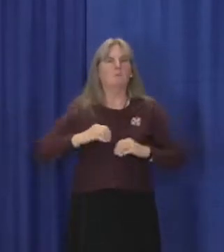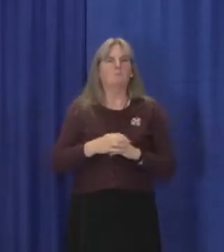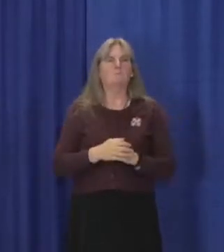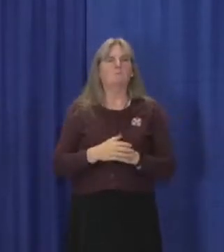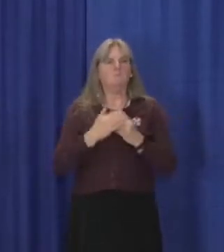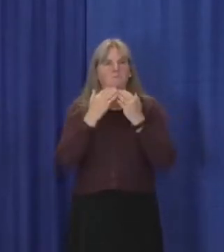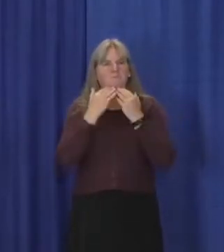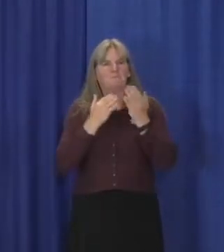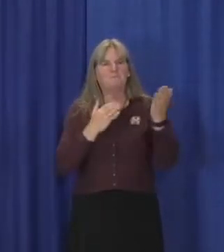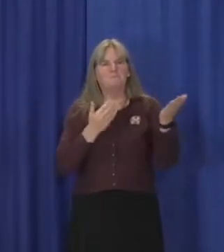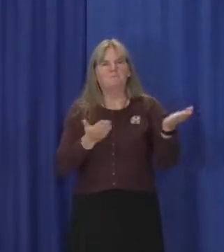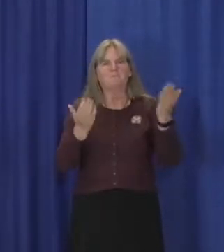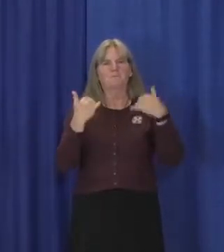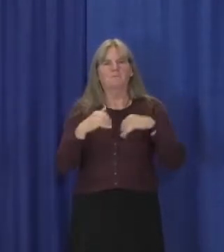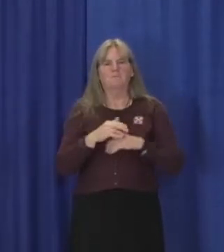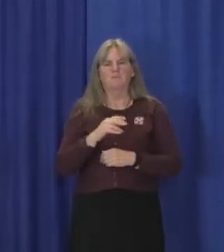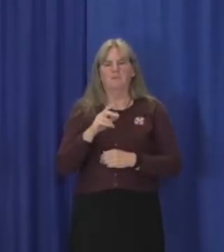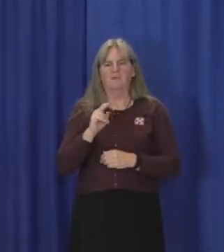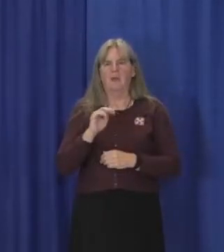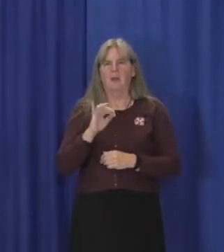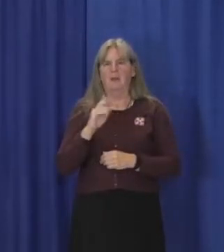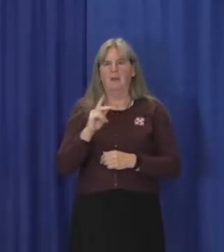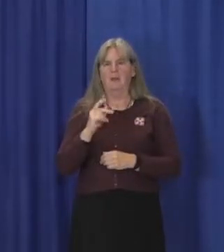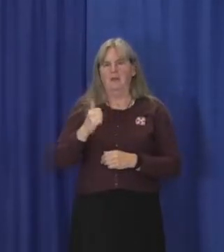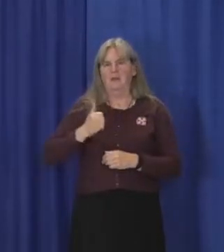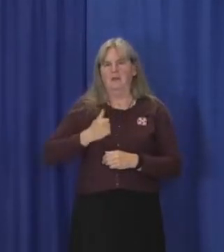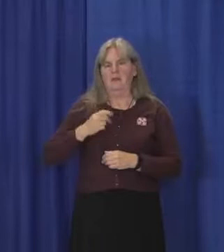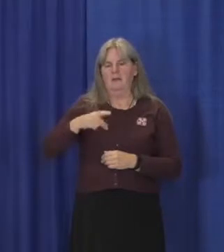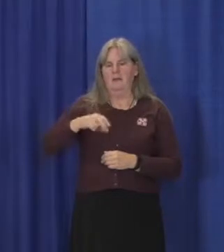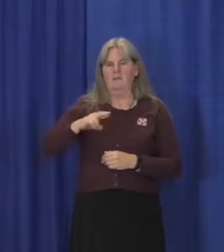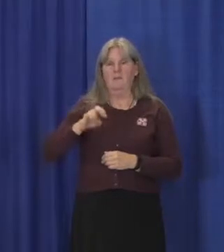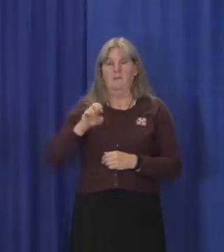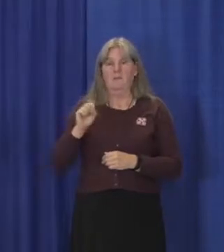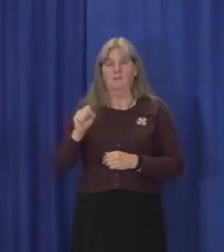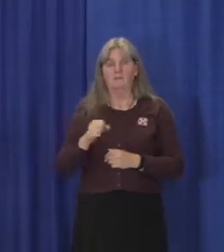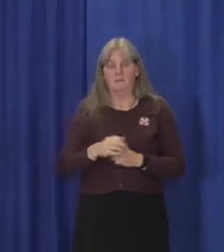Thank you. We will now move to Nick with the Canadian Press.